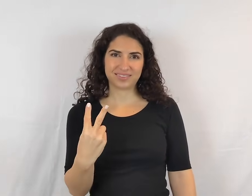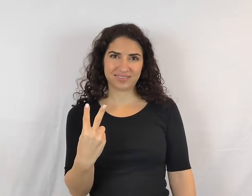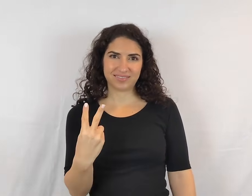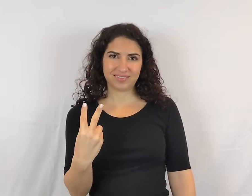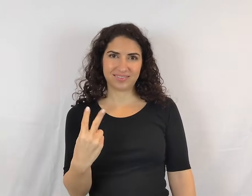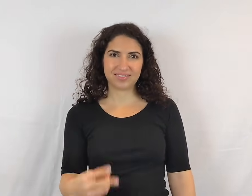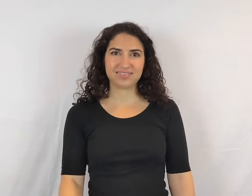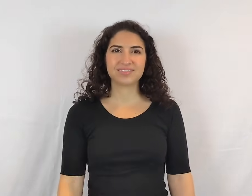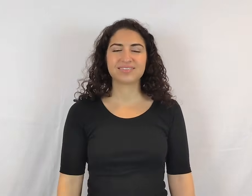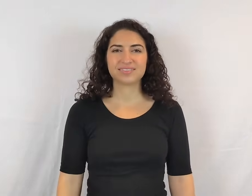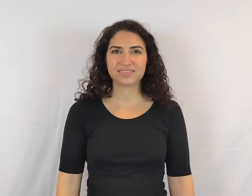2012,